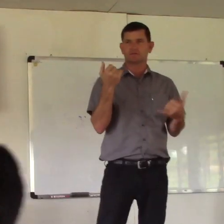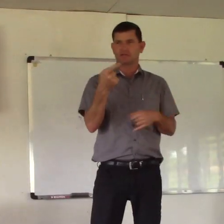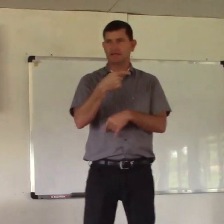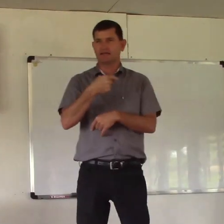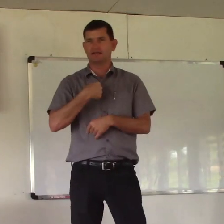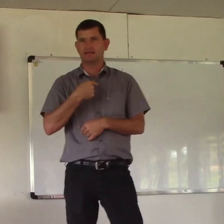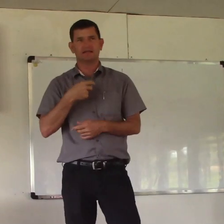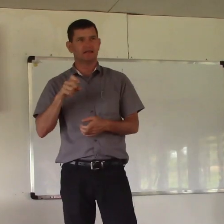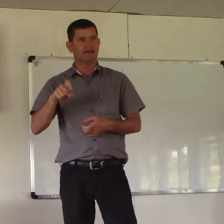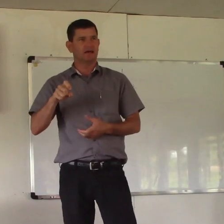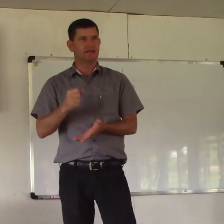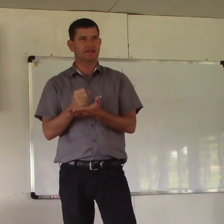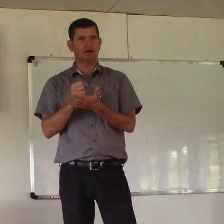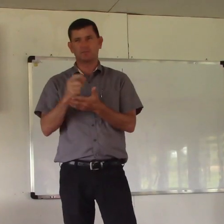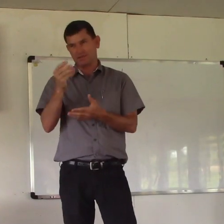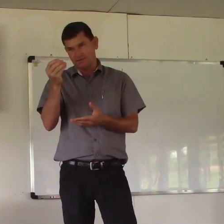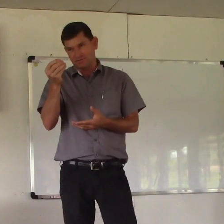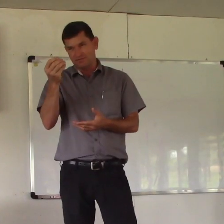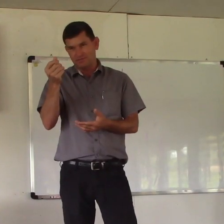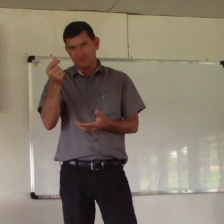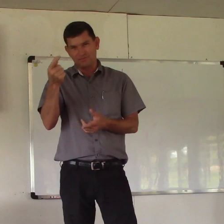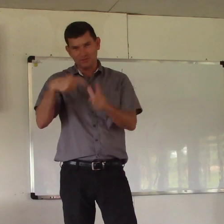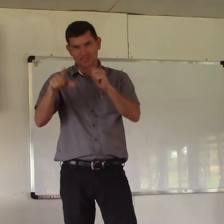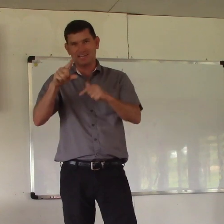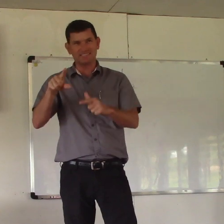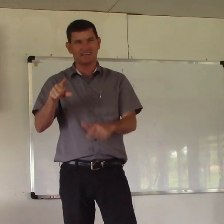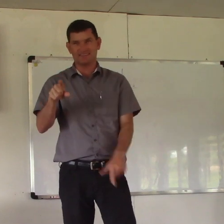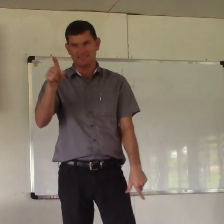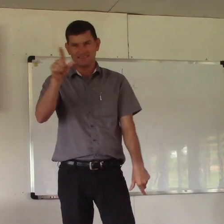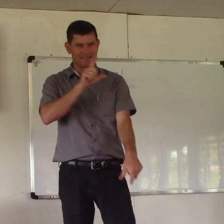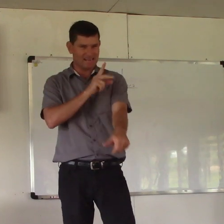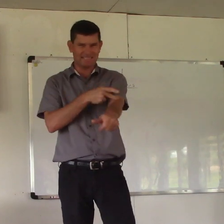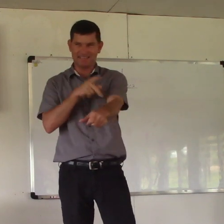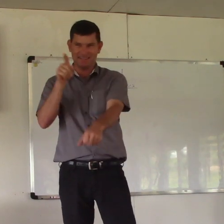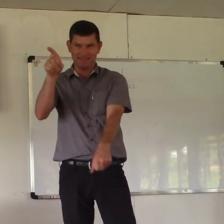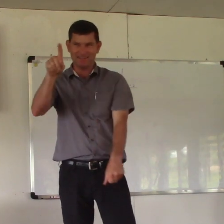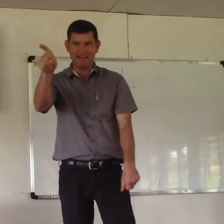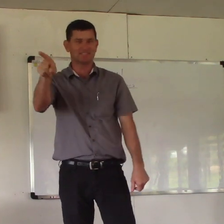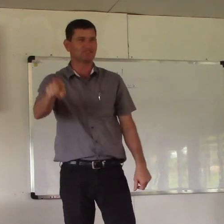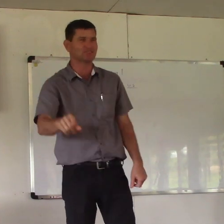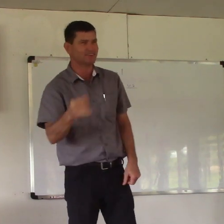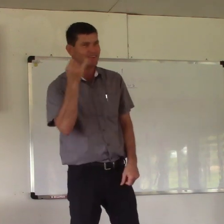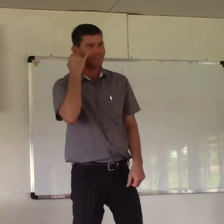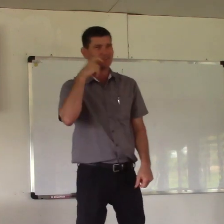Today, I didn't help with a few signs yet. Lastly, I'll ask you.